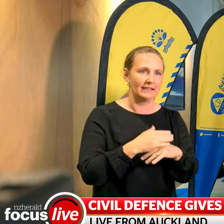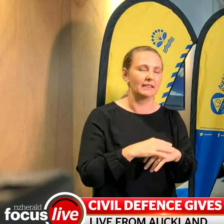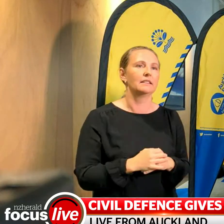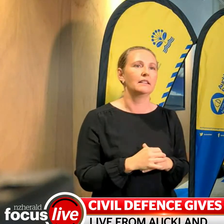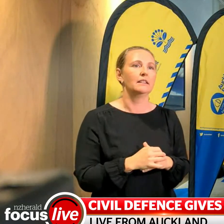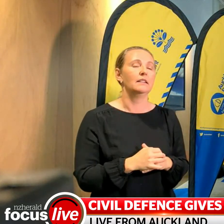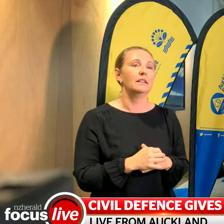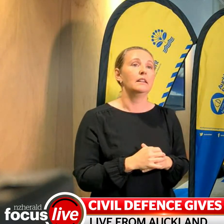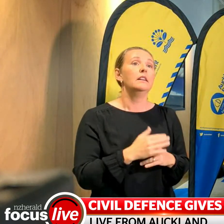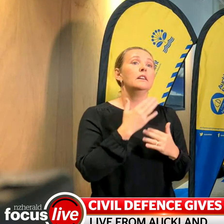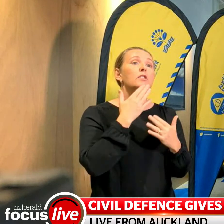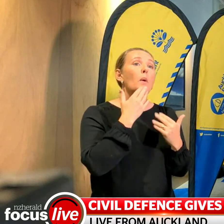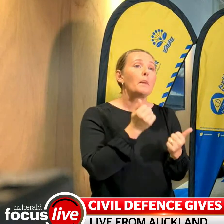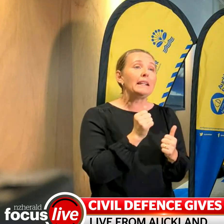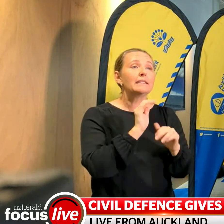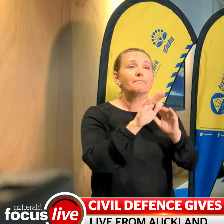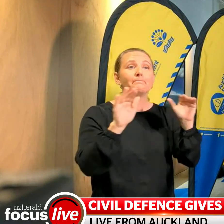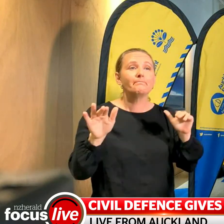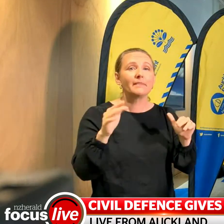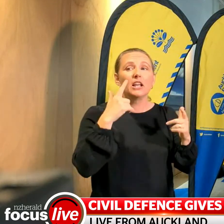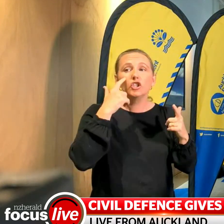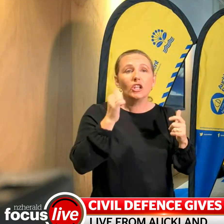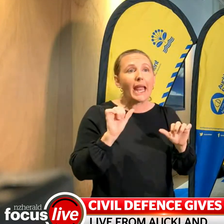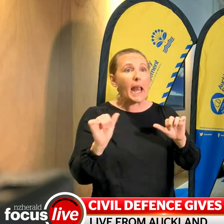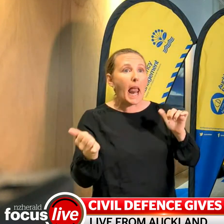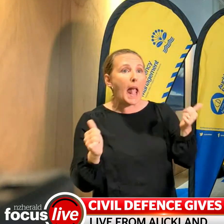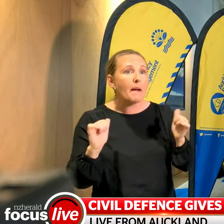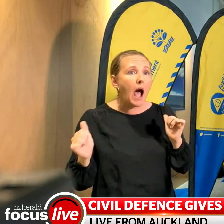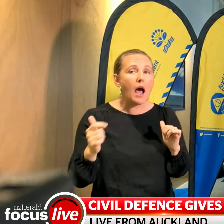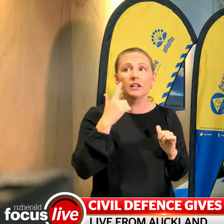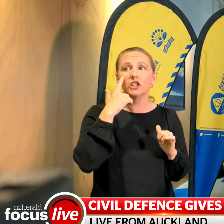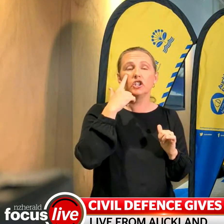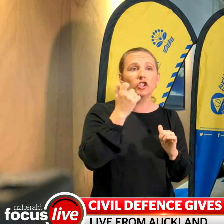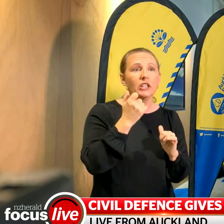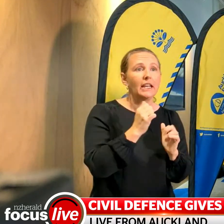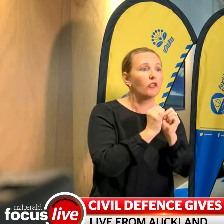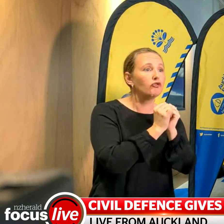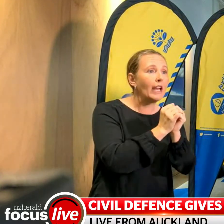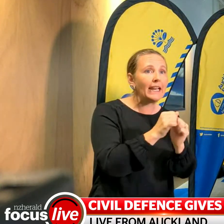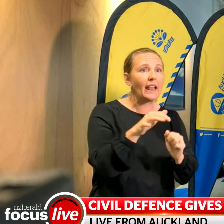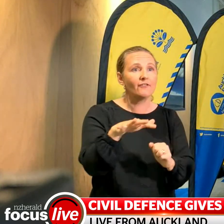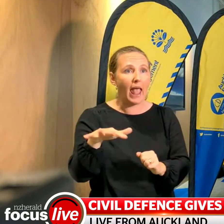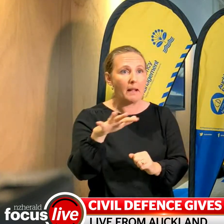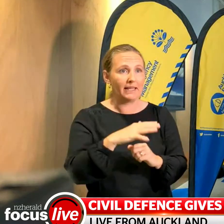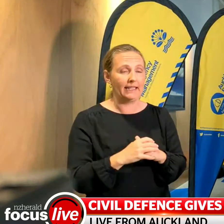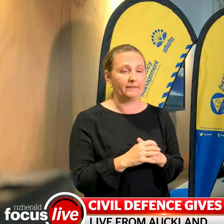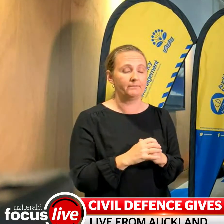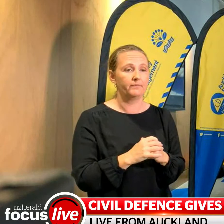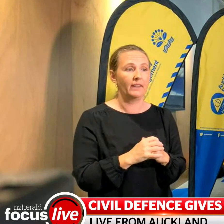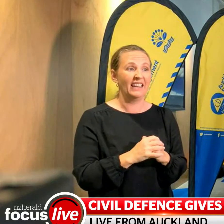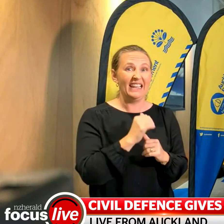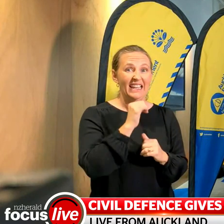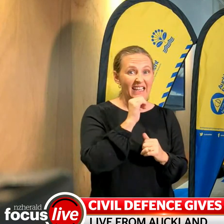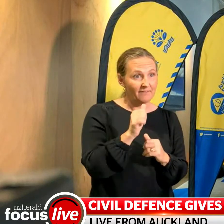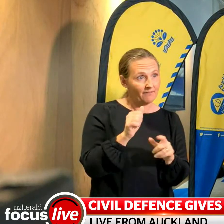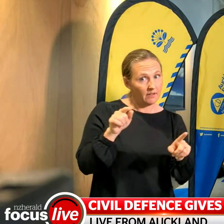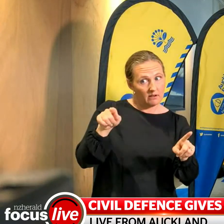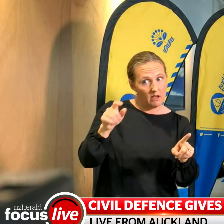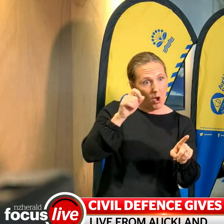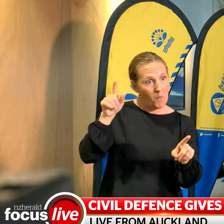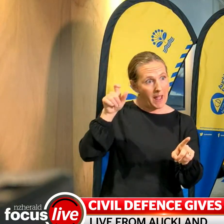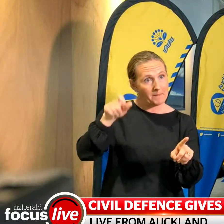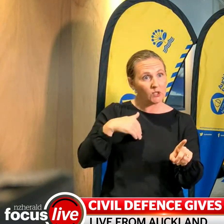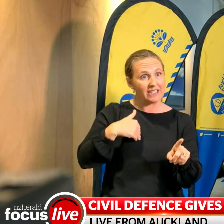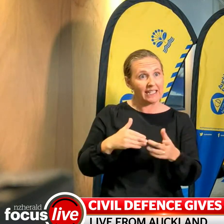just please take a moment to check on your neighbours, check in with friends and family, and if you think there is someone out there that needs some help, do let